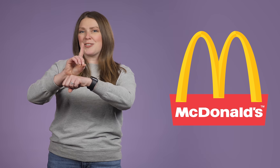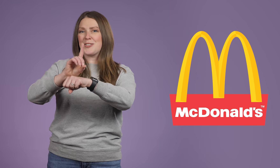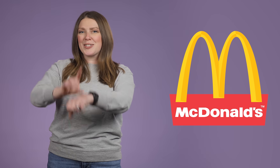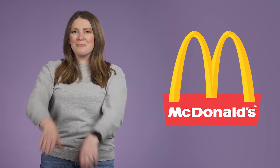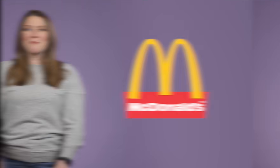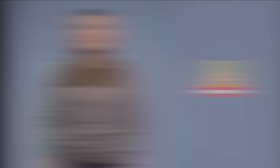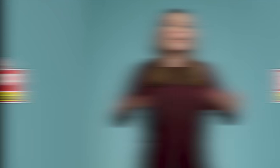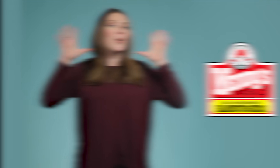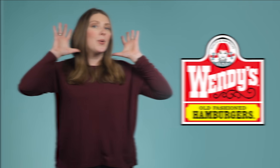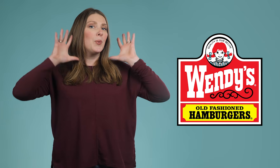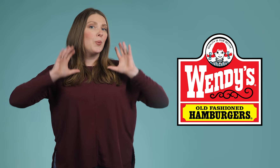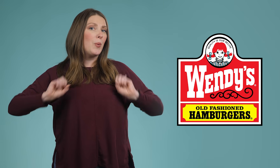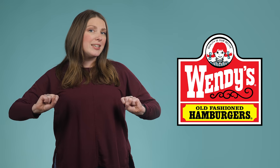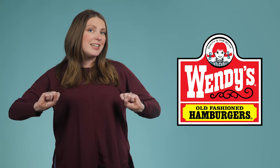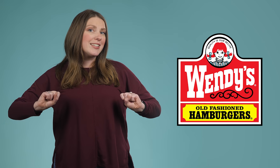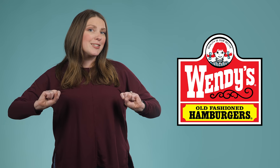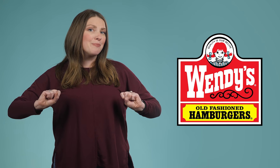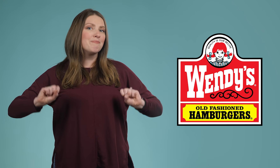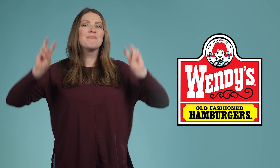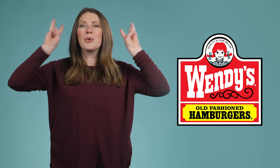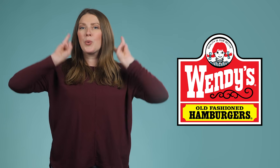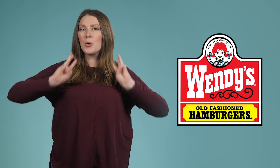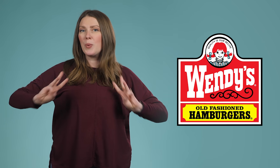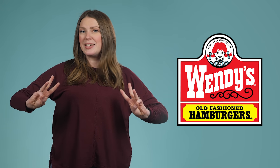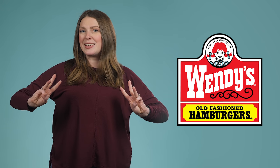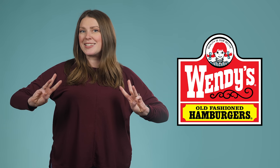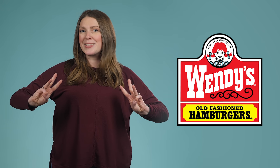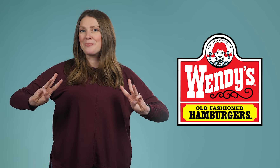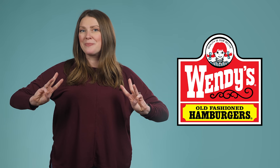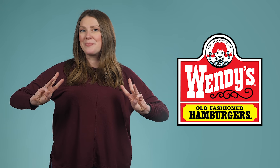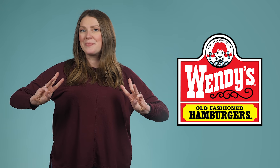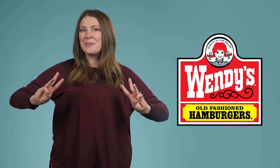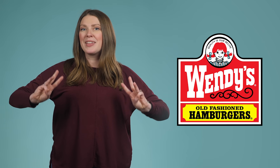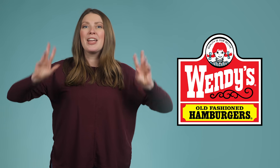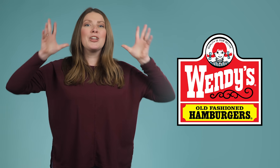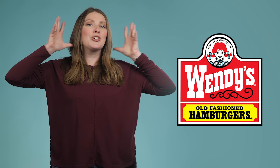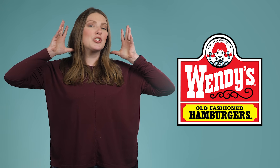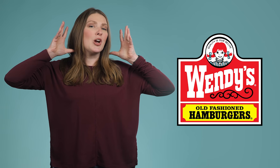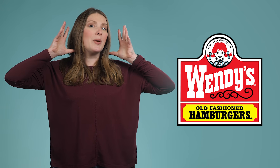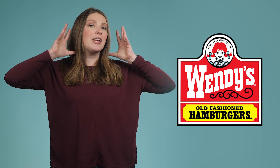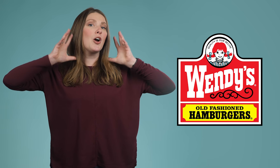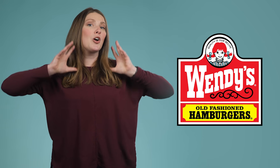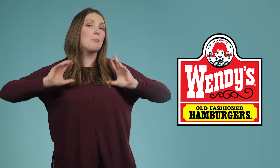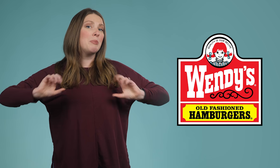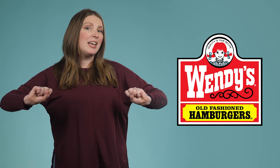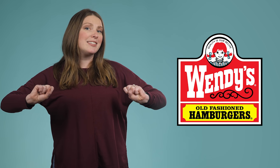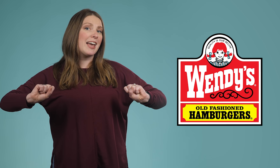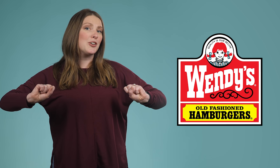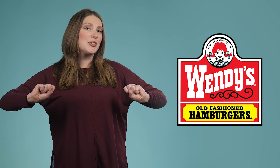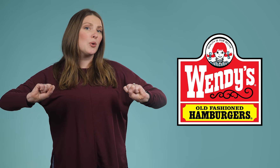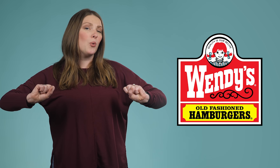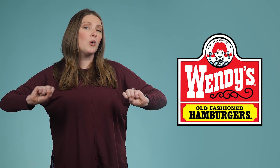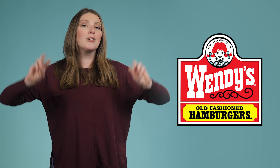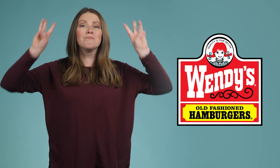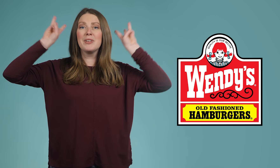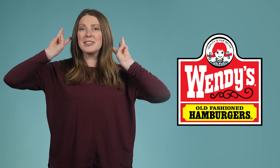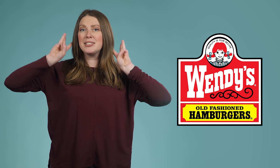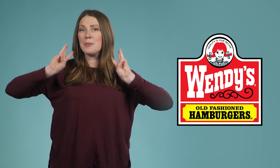McDonald's. Wendy's or Wendy's. You're showing her pigtails or